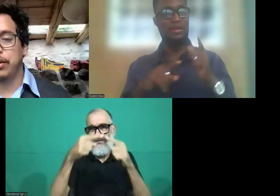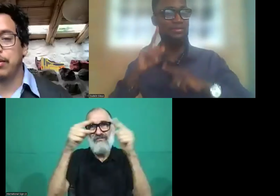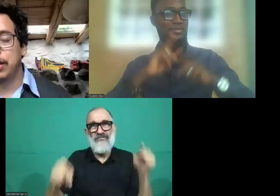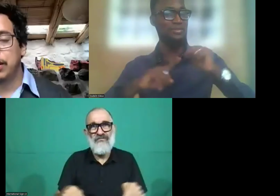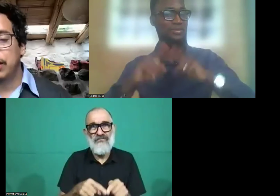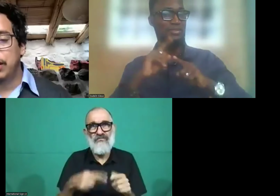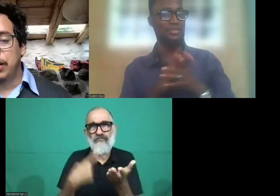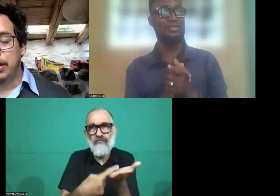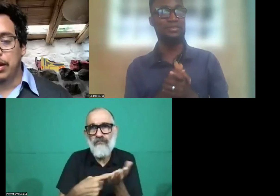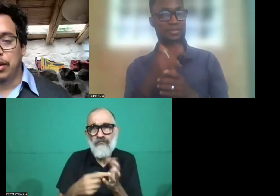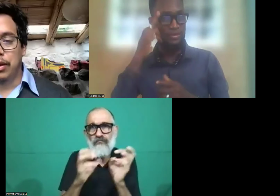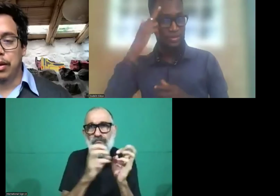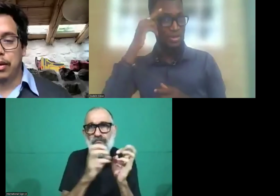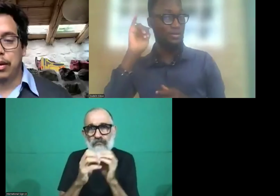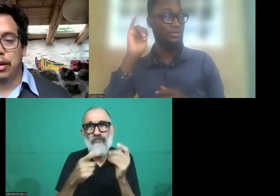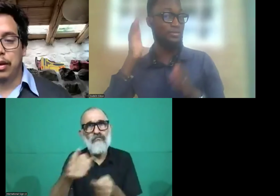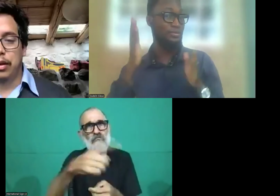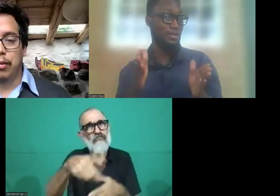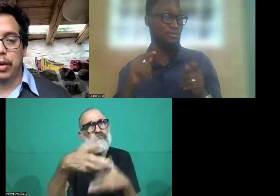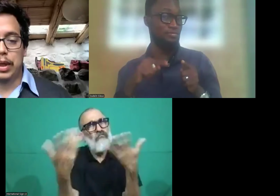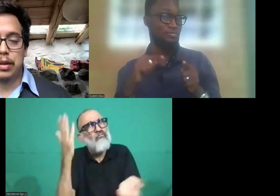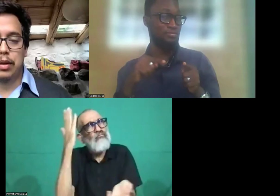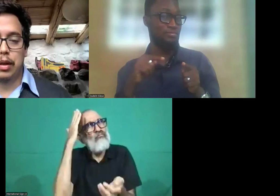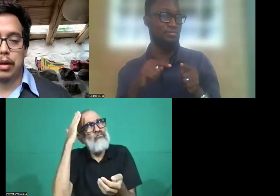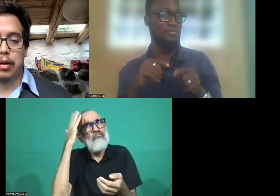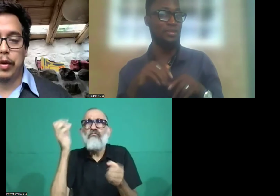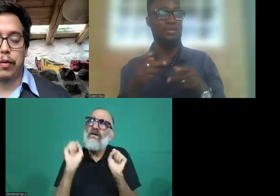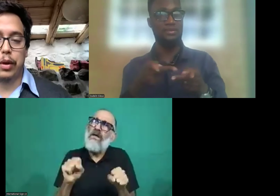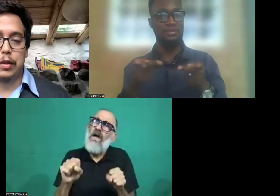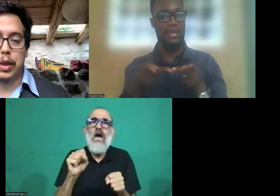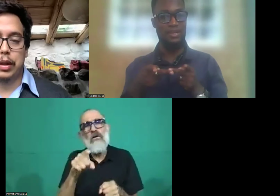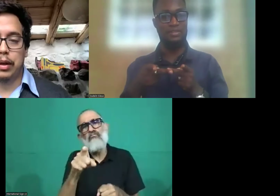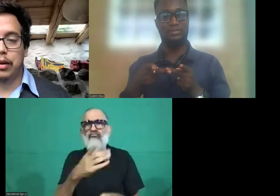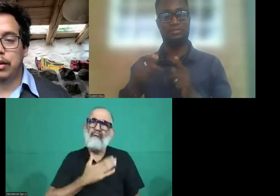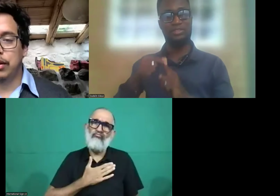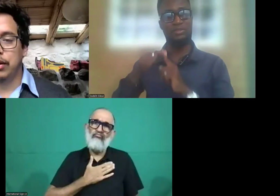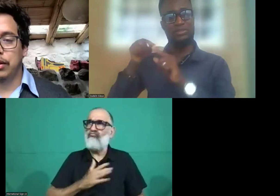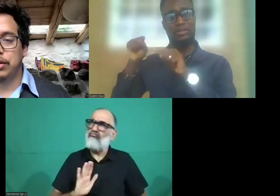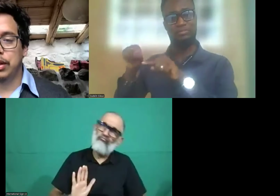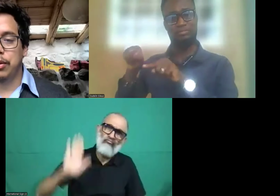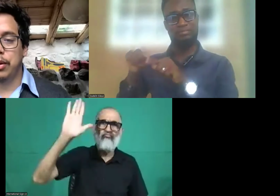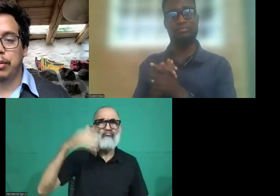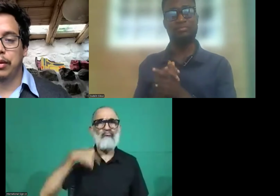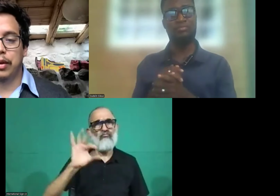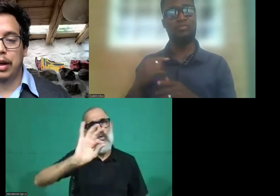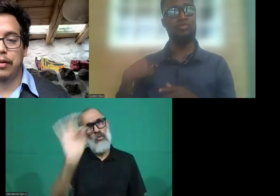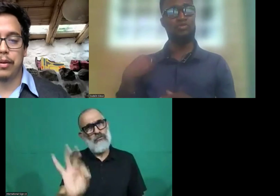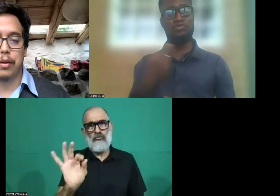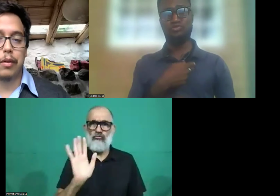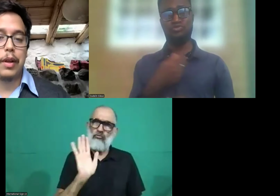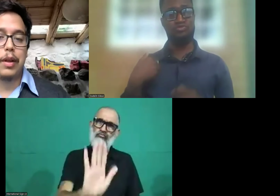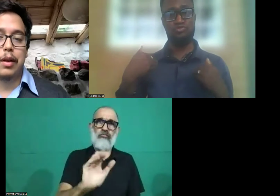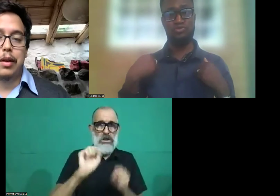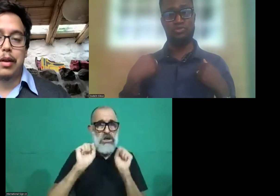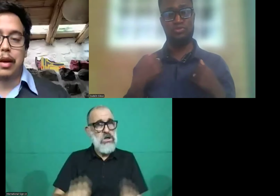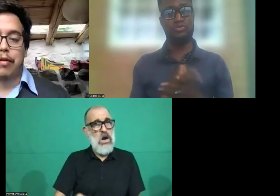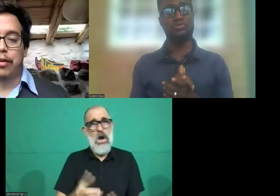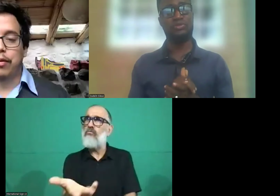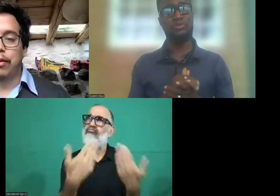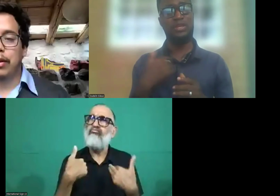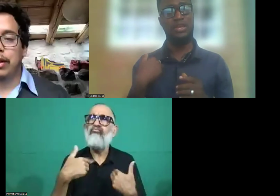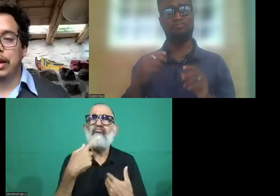with you in the weeks before this meeting, so that you are able to have,